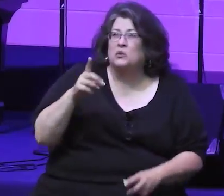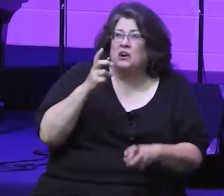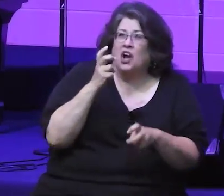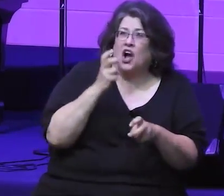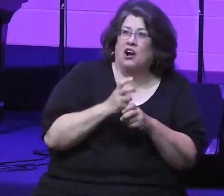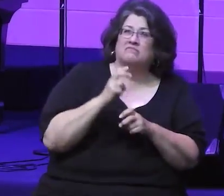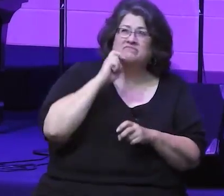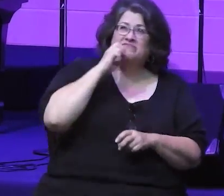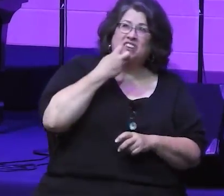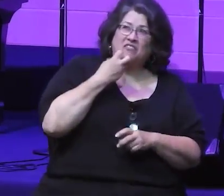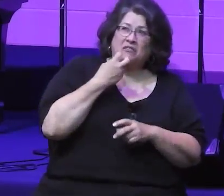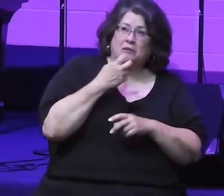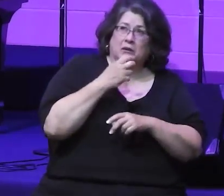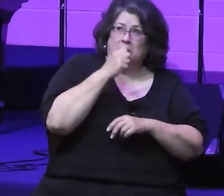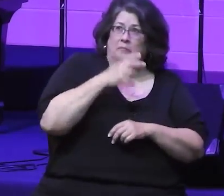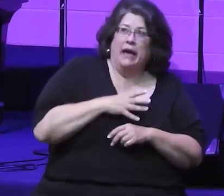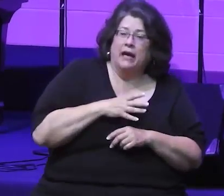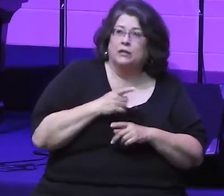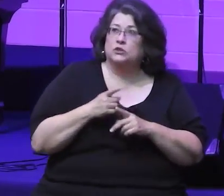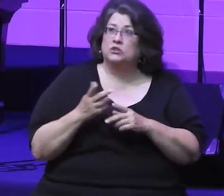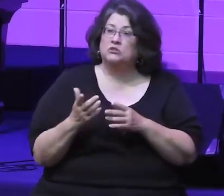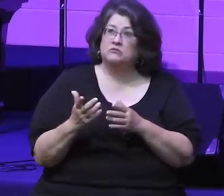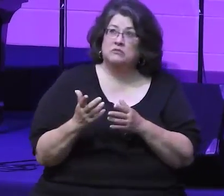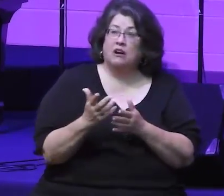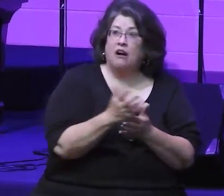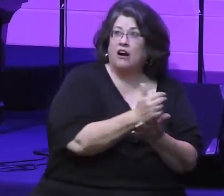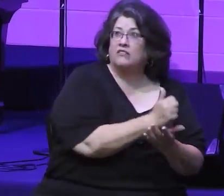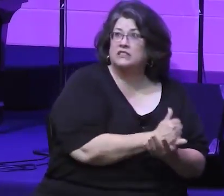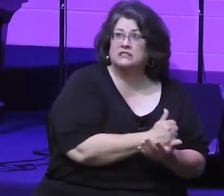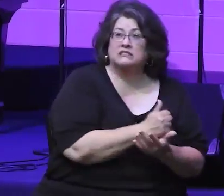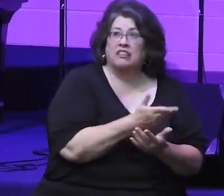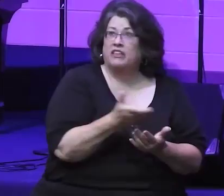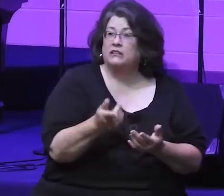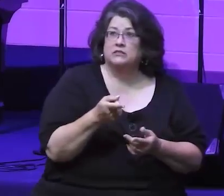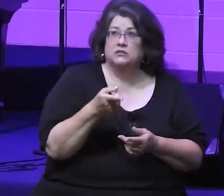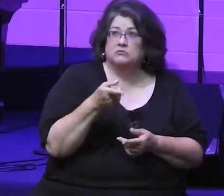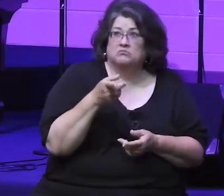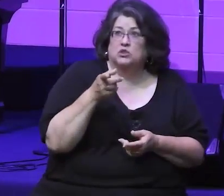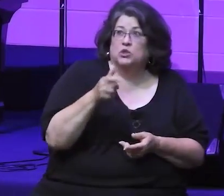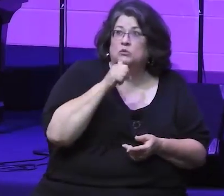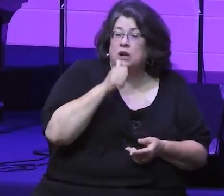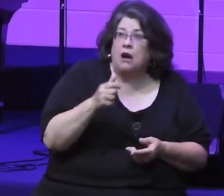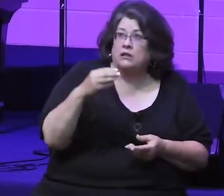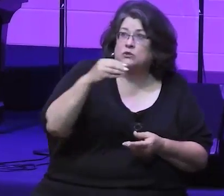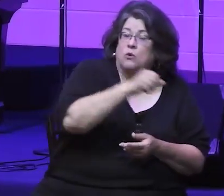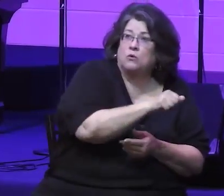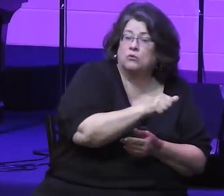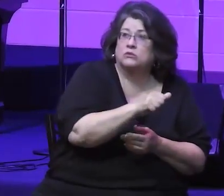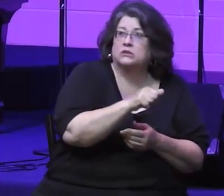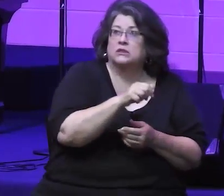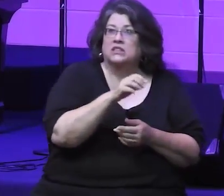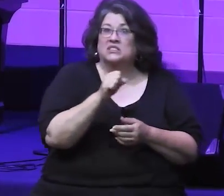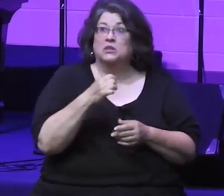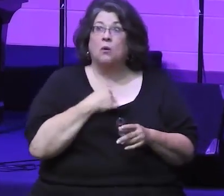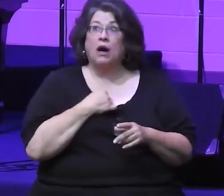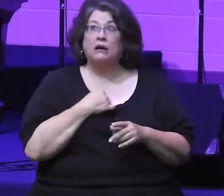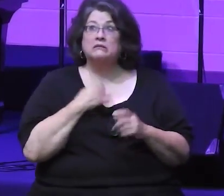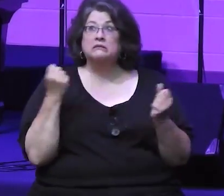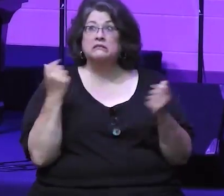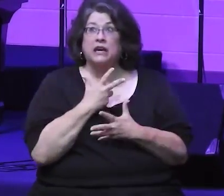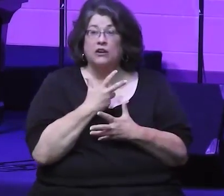harvesting where you have not sown, gathering where you've not scattered seeds. So I was afraid, and I went out and I hid your gold in the